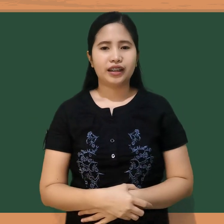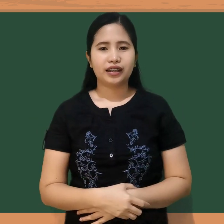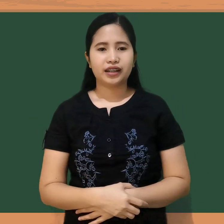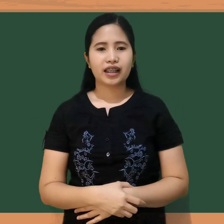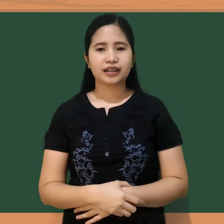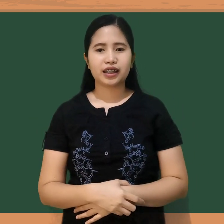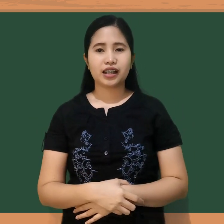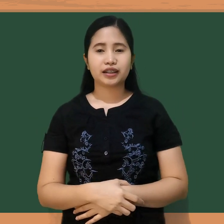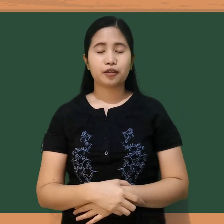Ayan. Next is